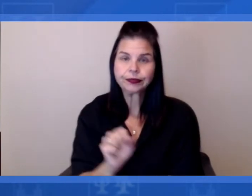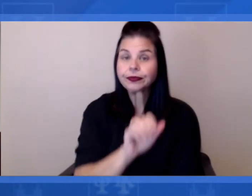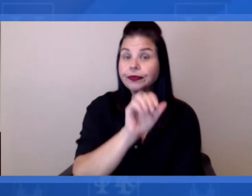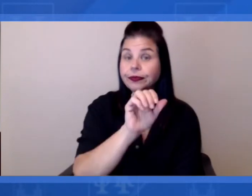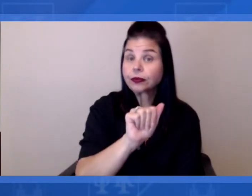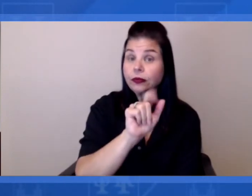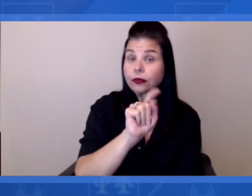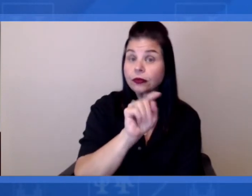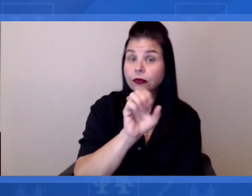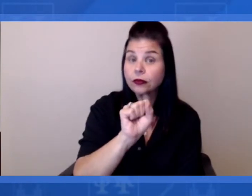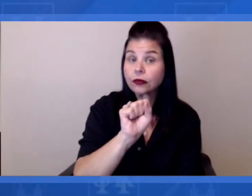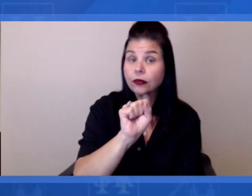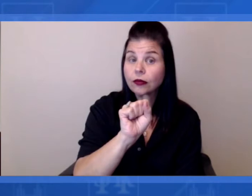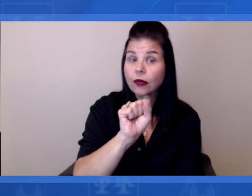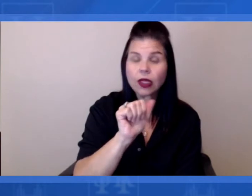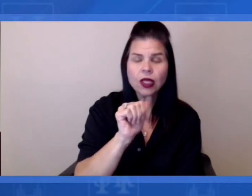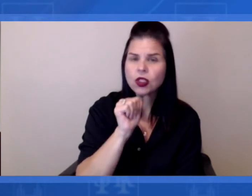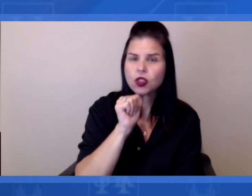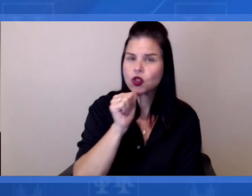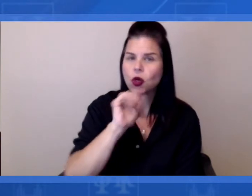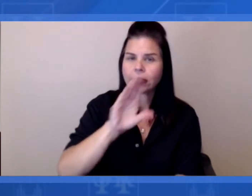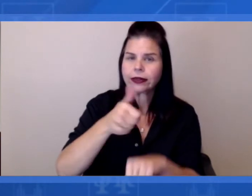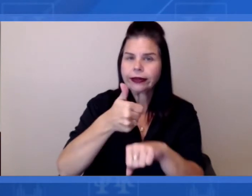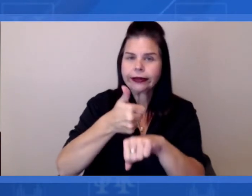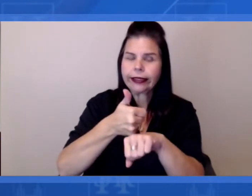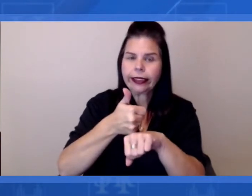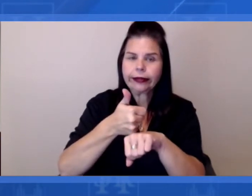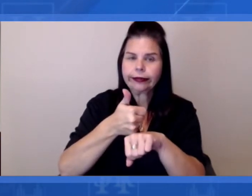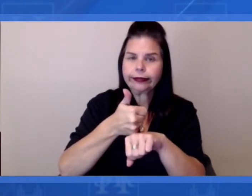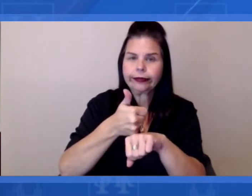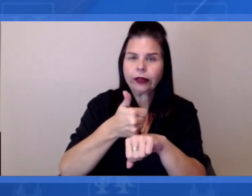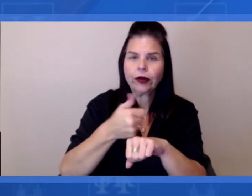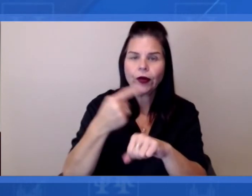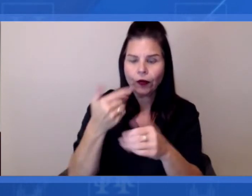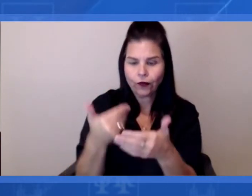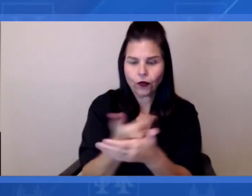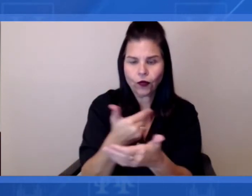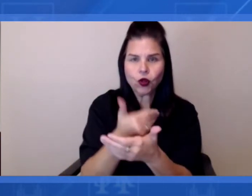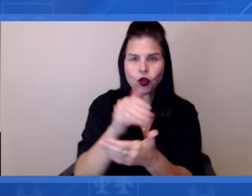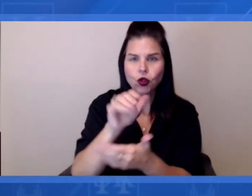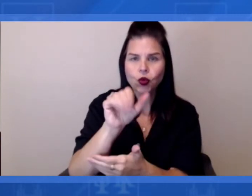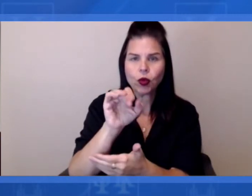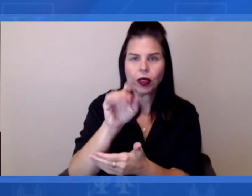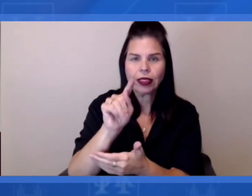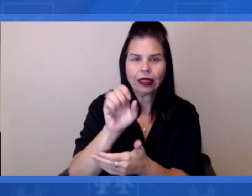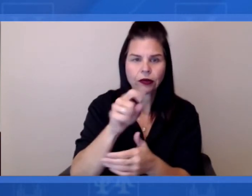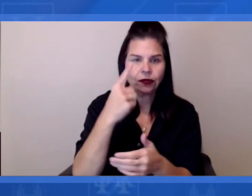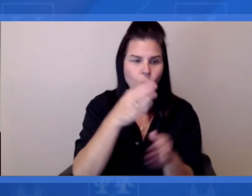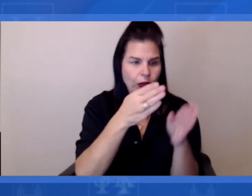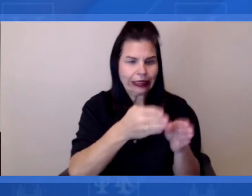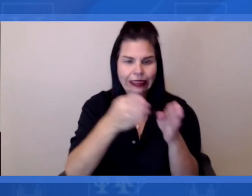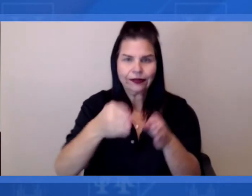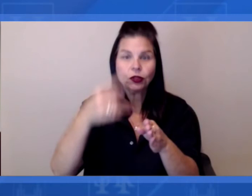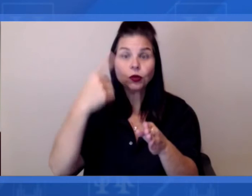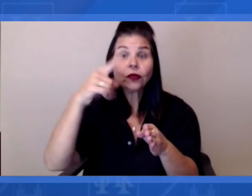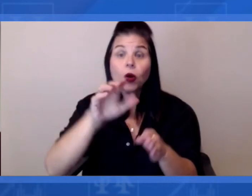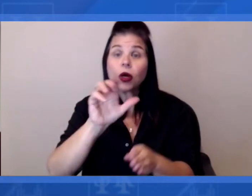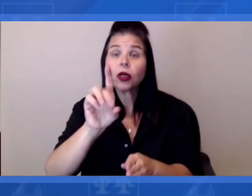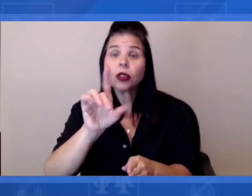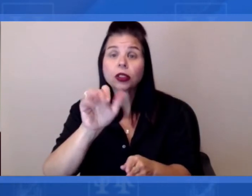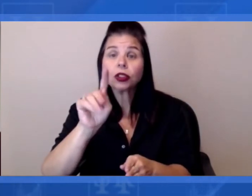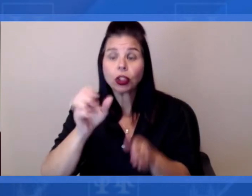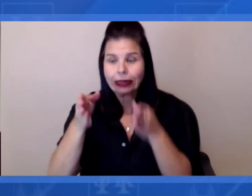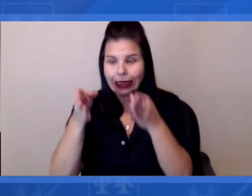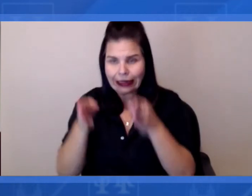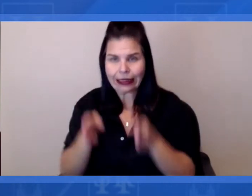ATS is not currently setting up any new accounts for billing from individual DARTS customers now